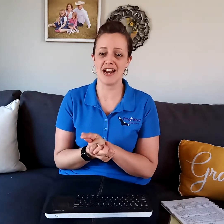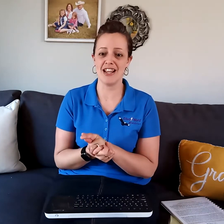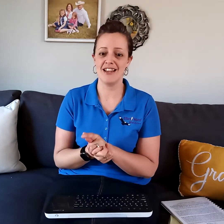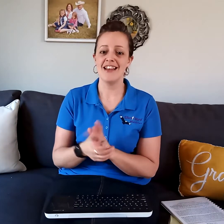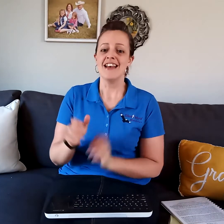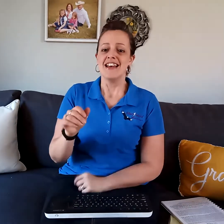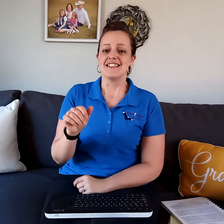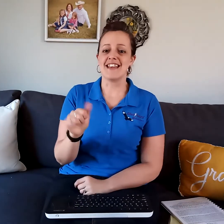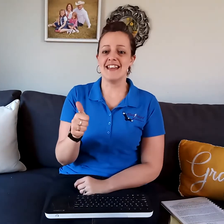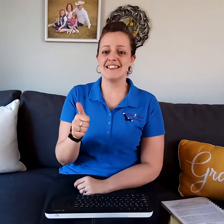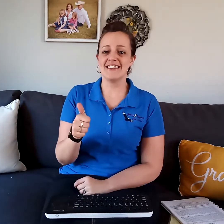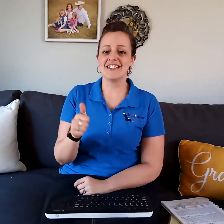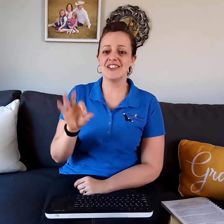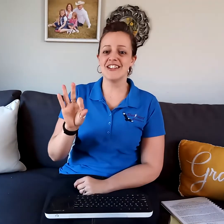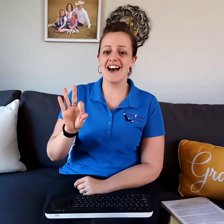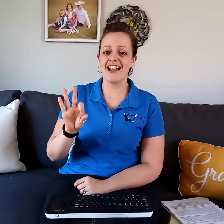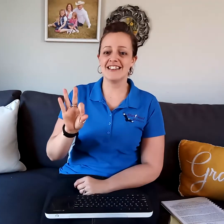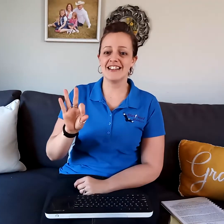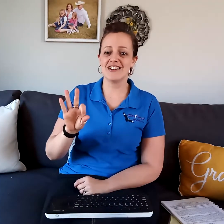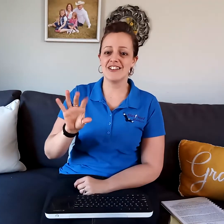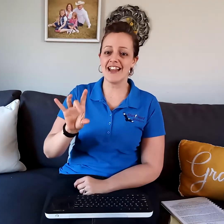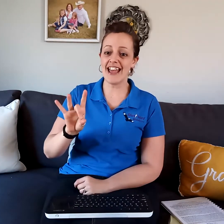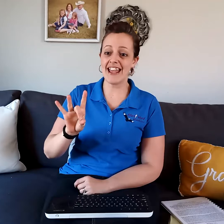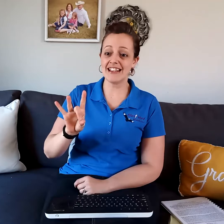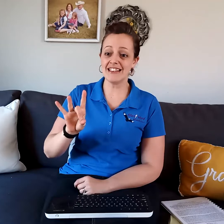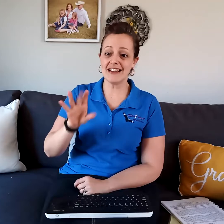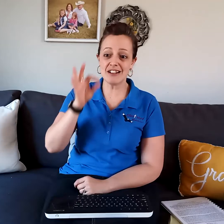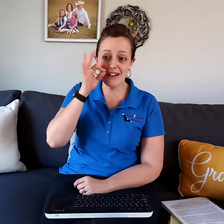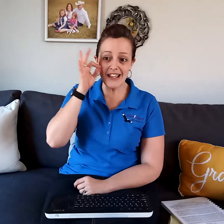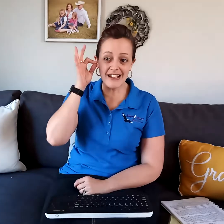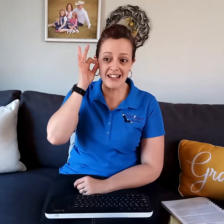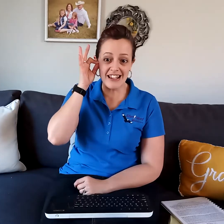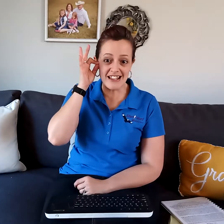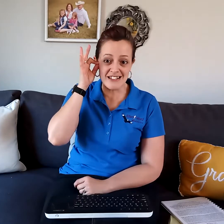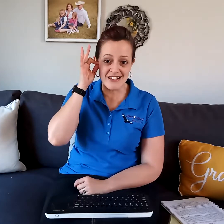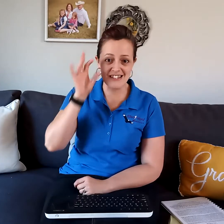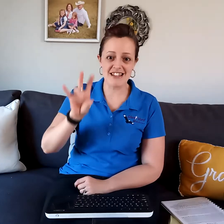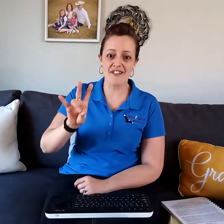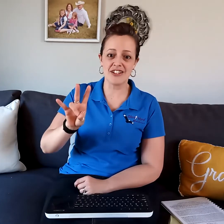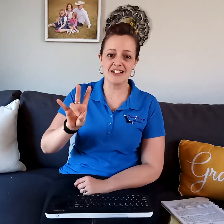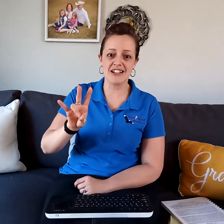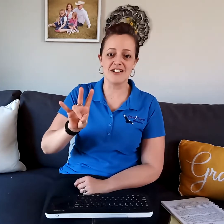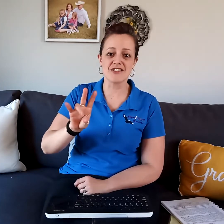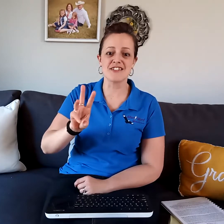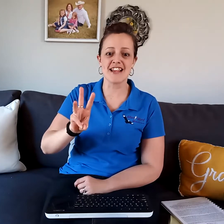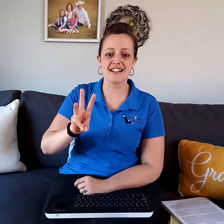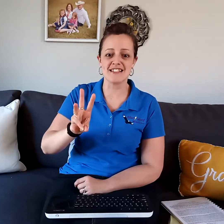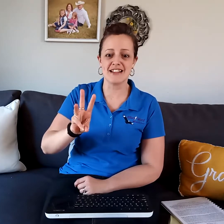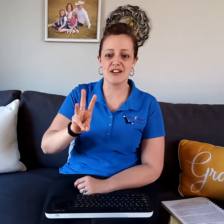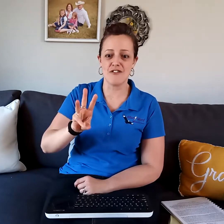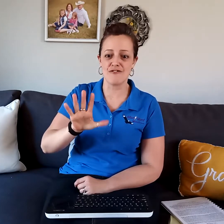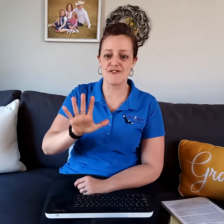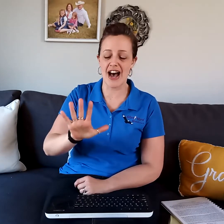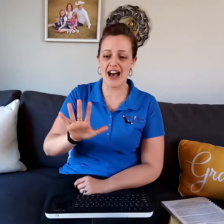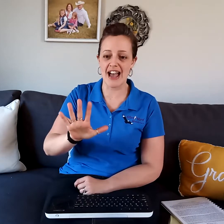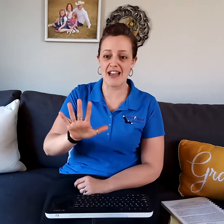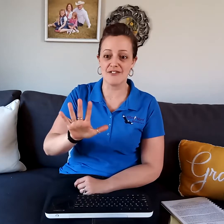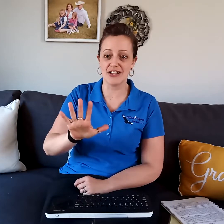ready? 10 little, 9 little, 8 little Indians, 7 little, 6 little, 5